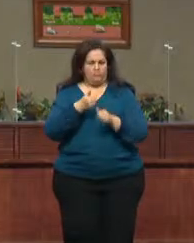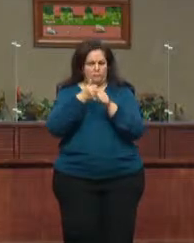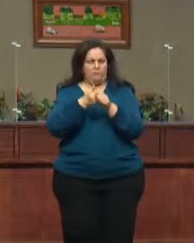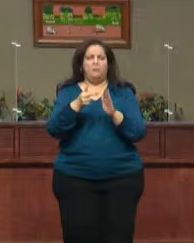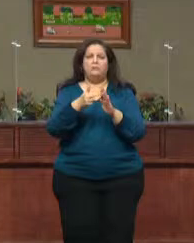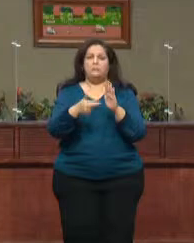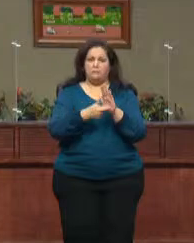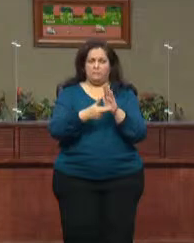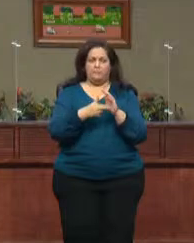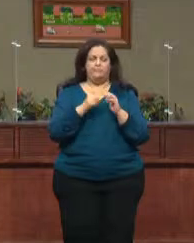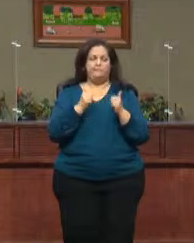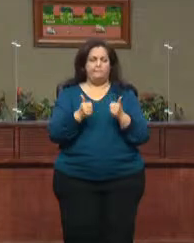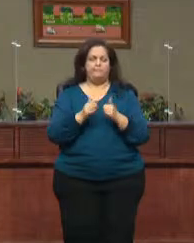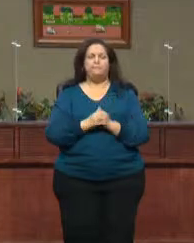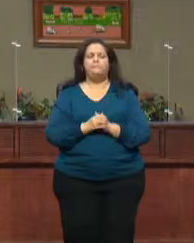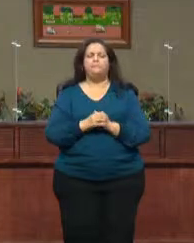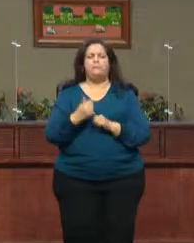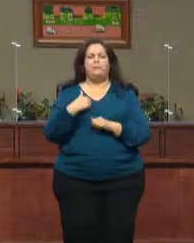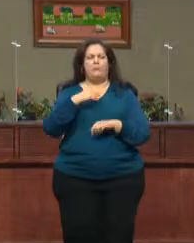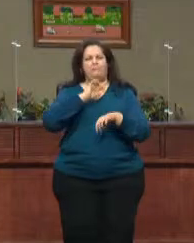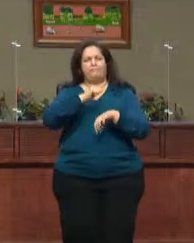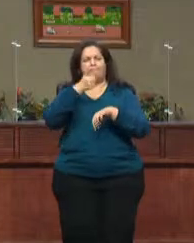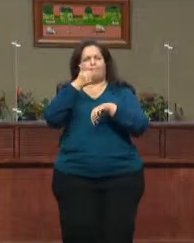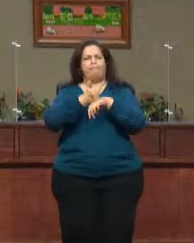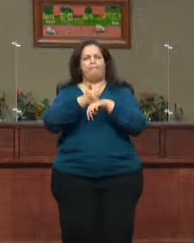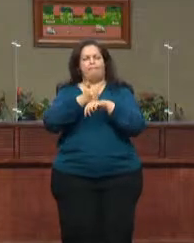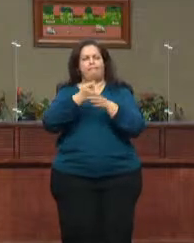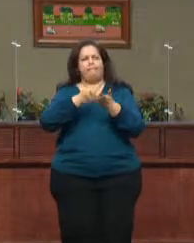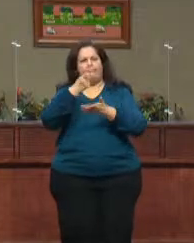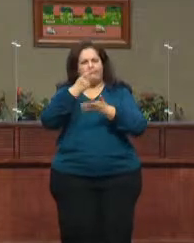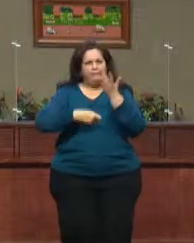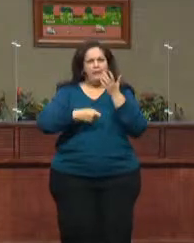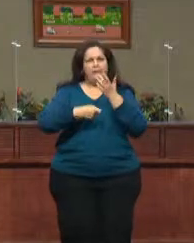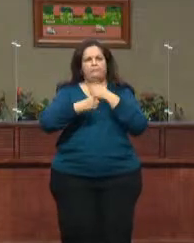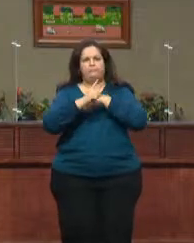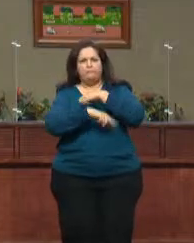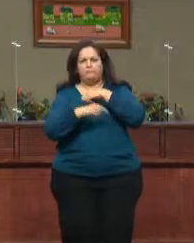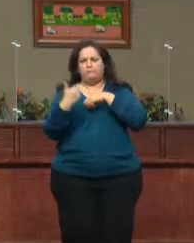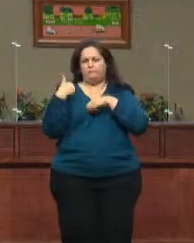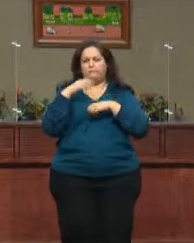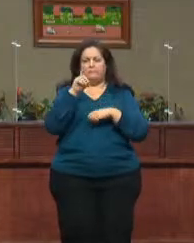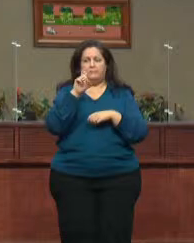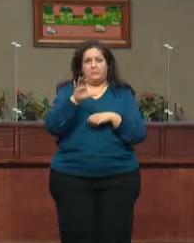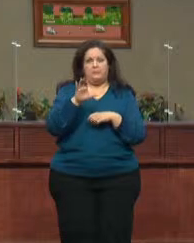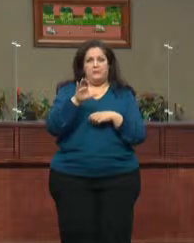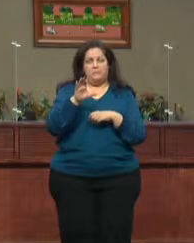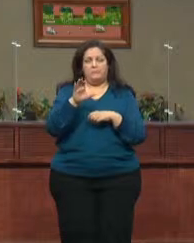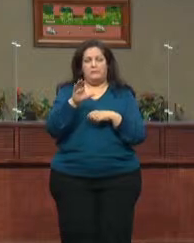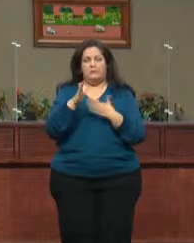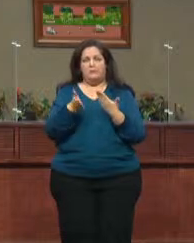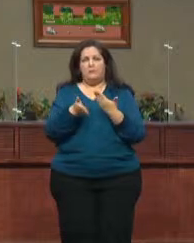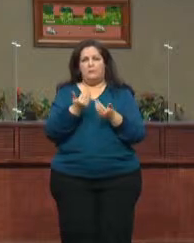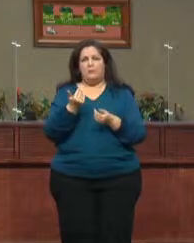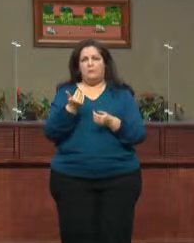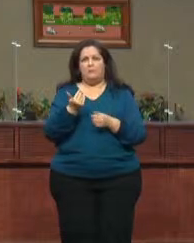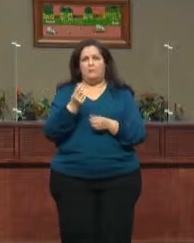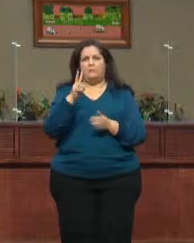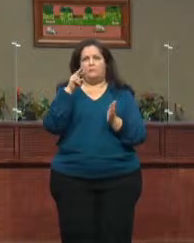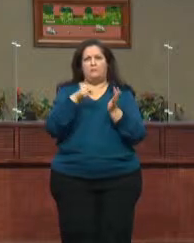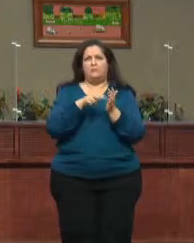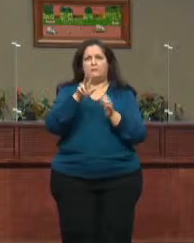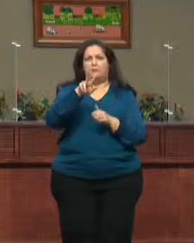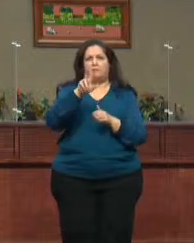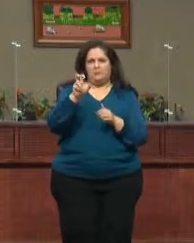the citations and fine program began in December, nearly 2,300